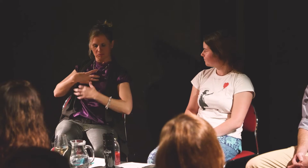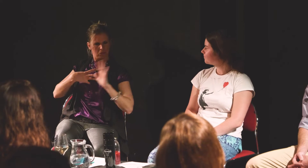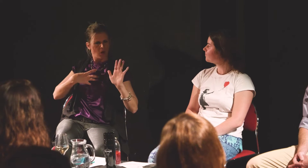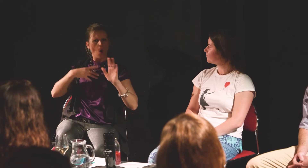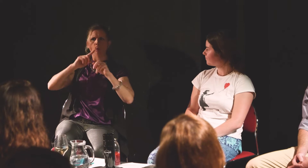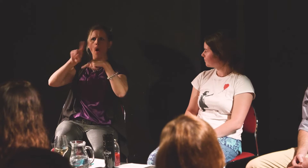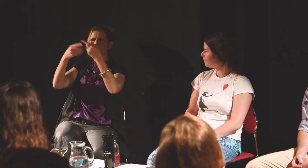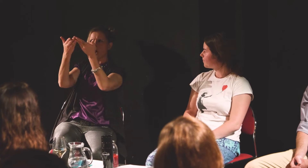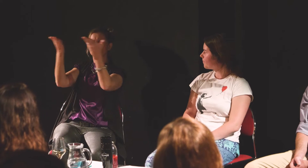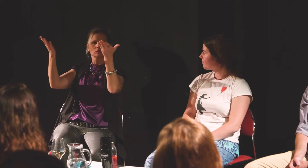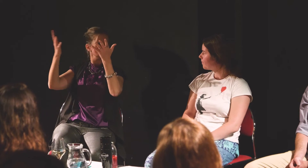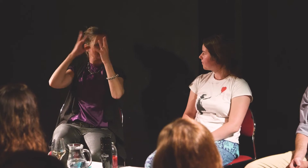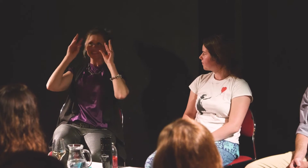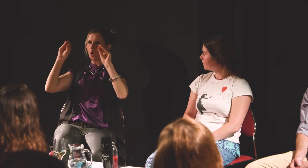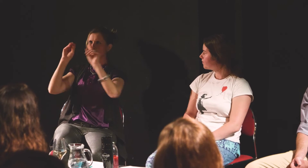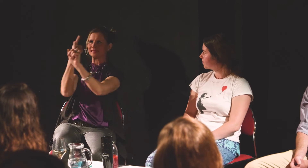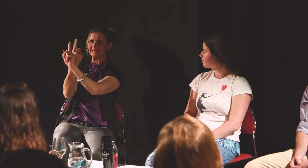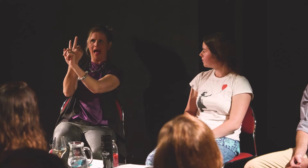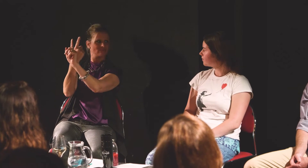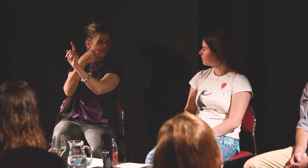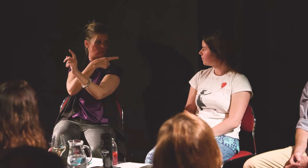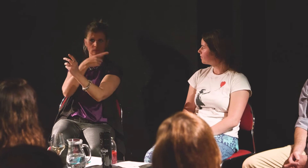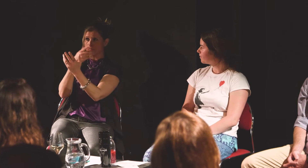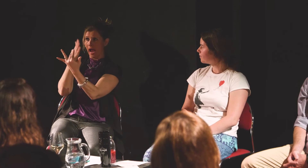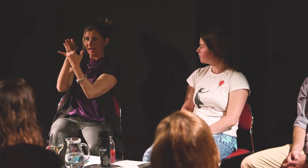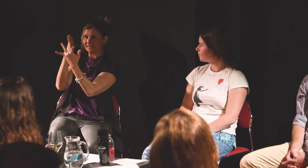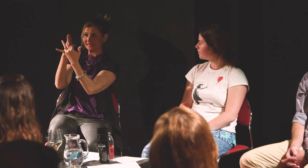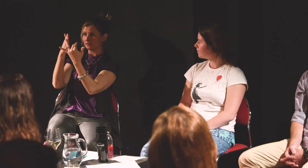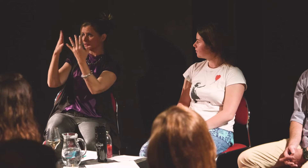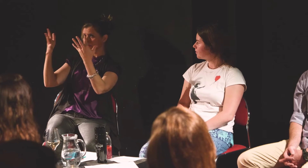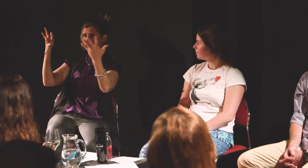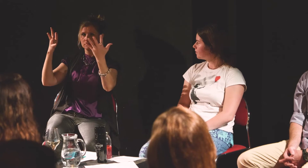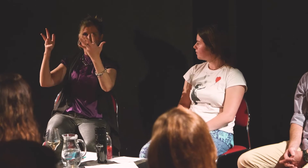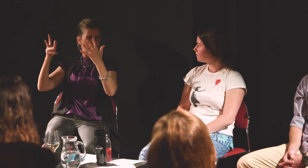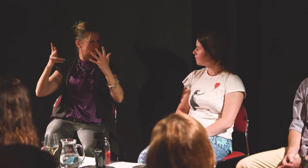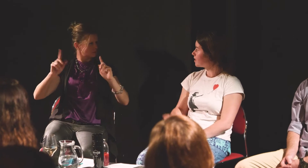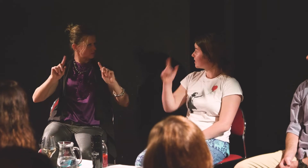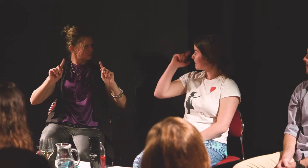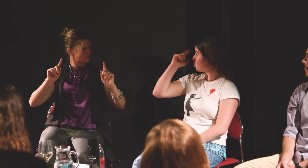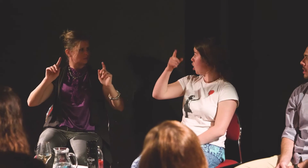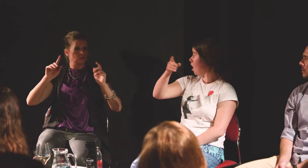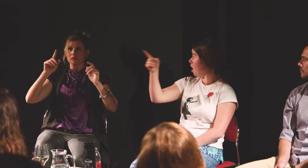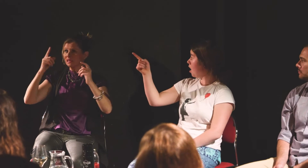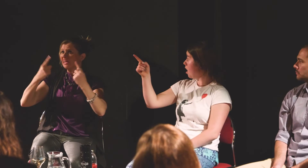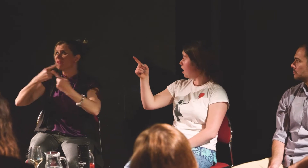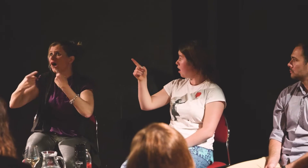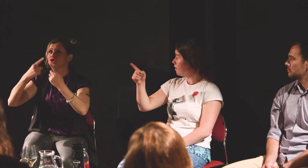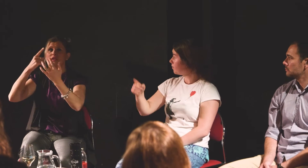much impossible? What about in terms of education itself? Were you able to access this? You mean my